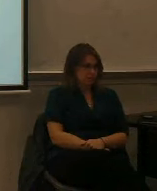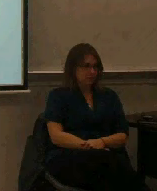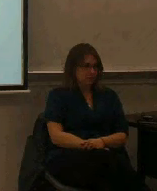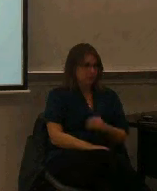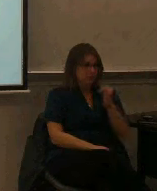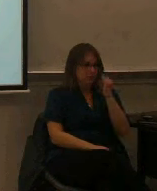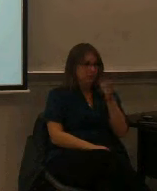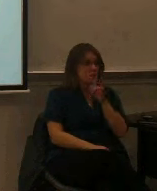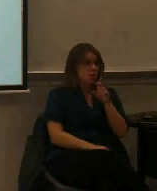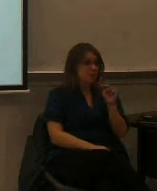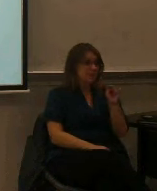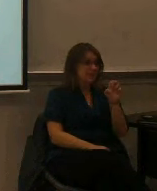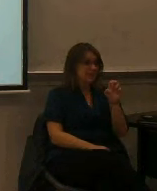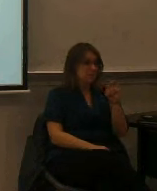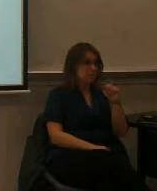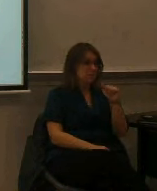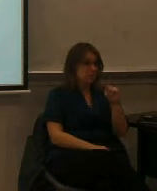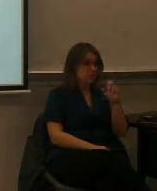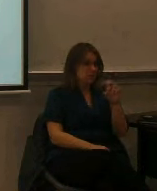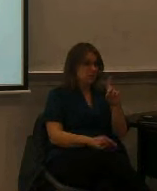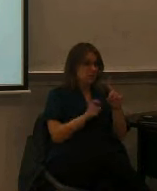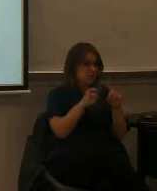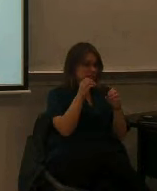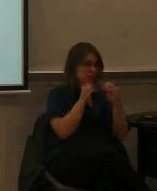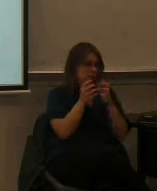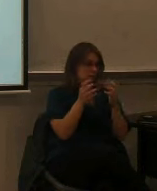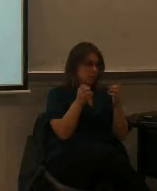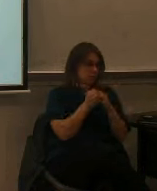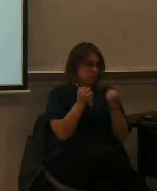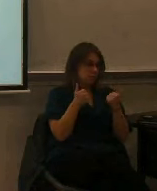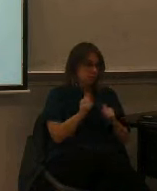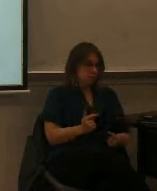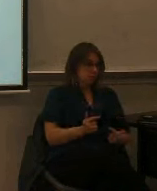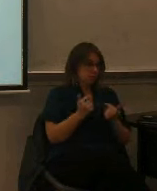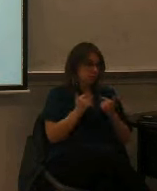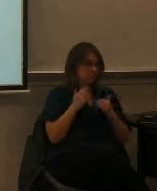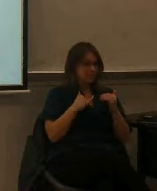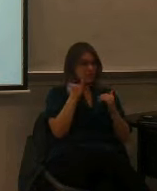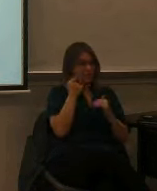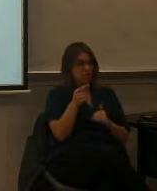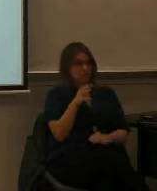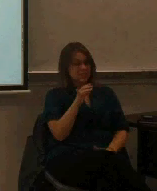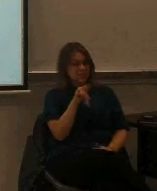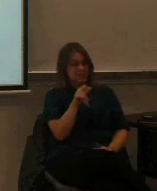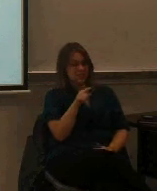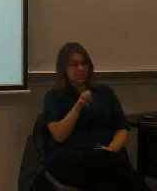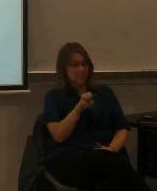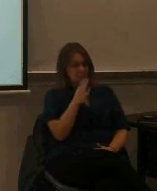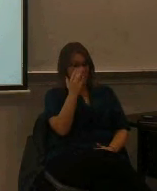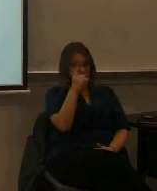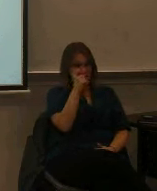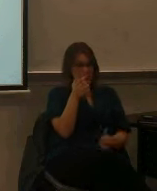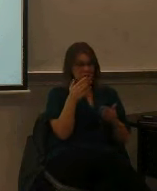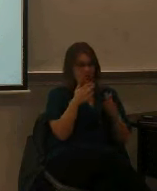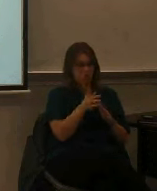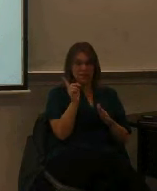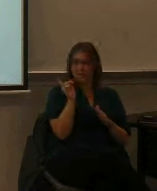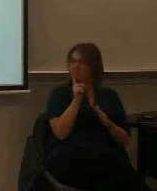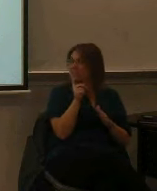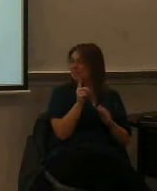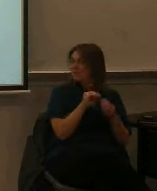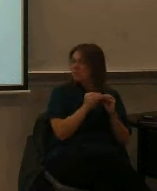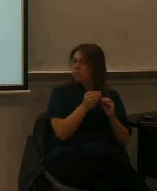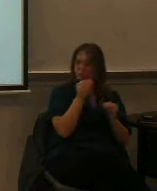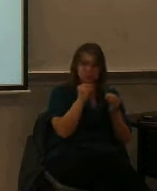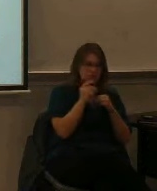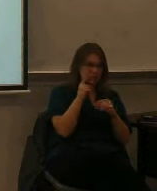a nematode, you obviously have to take in a lot more to survive than you do if you're a ciliate, just because of the way this is, the number